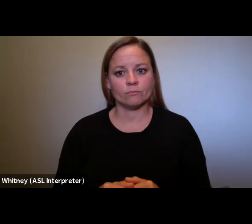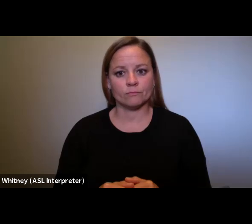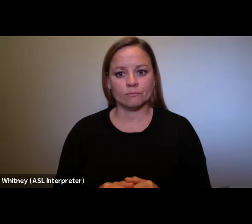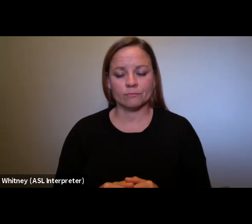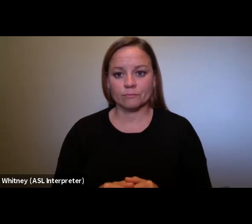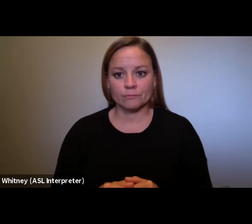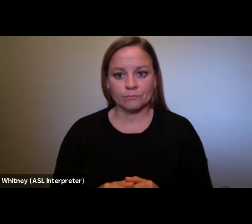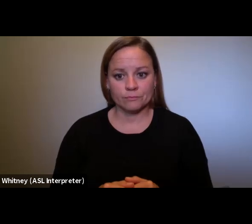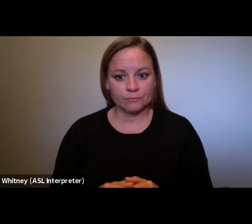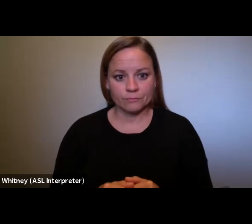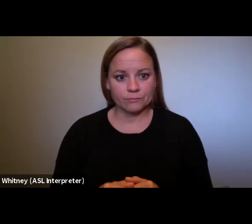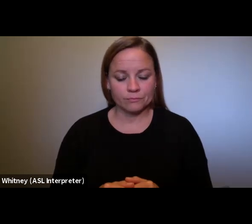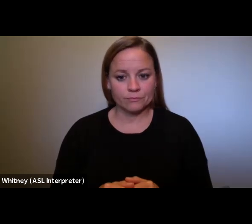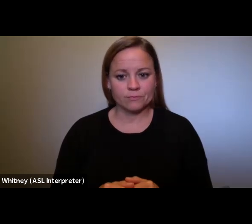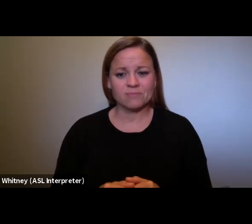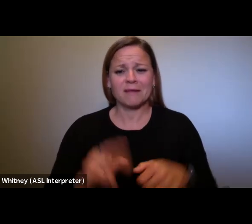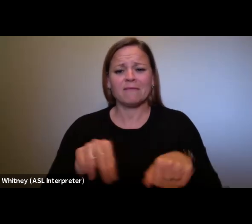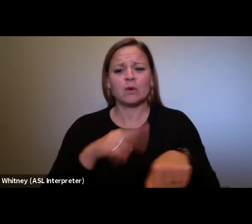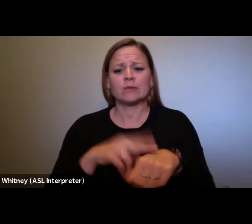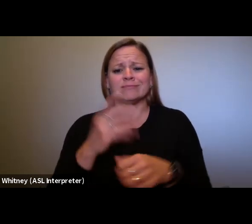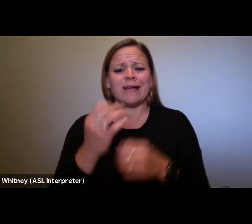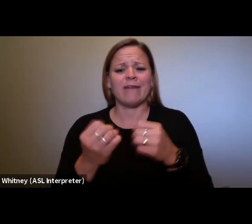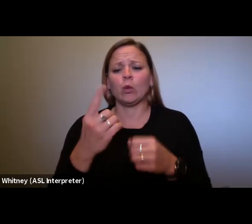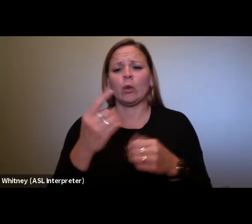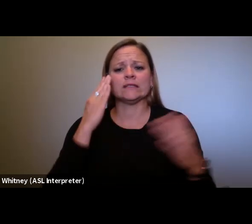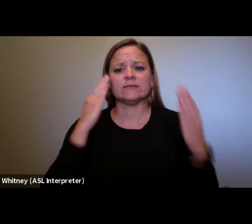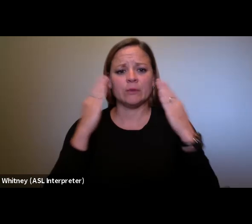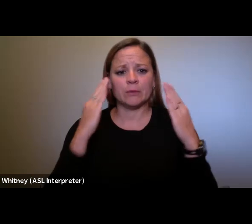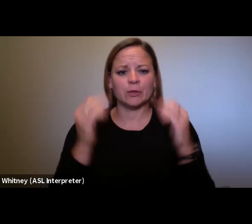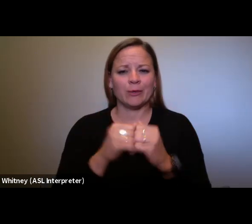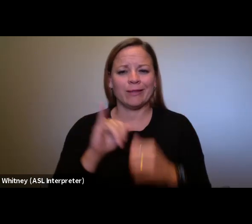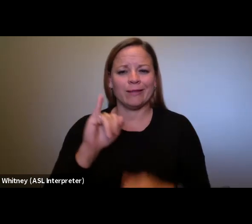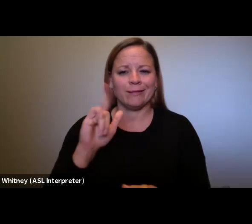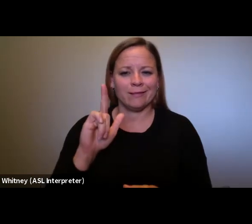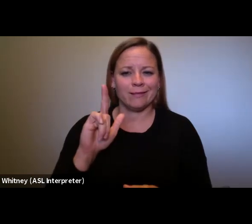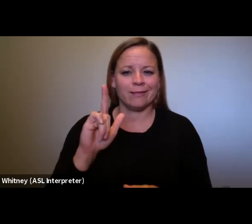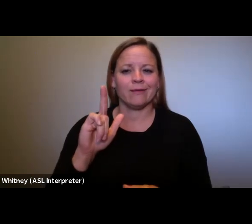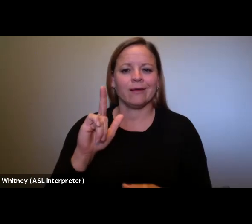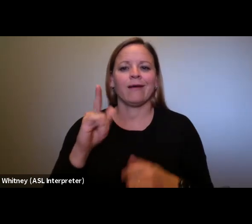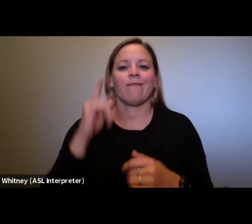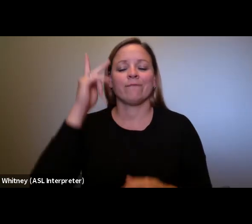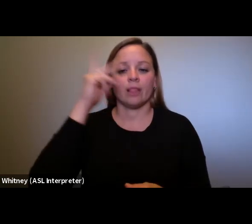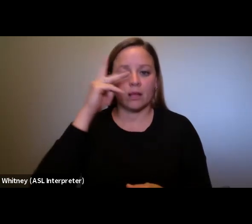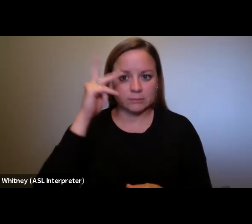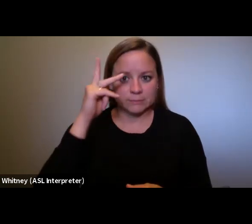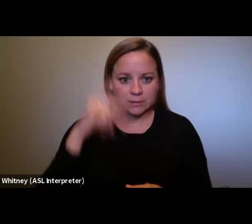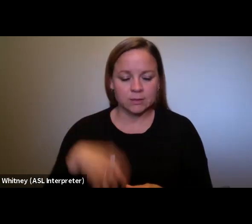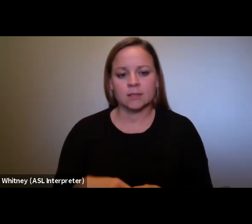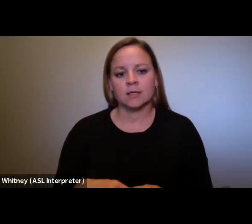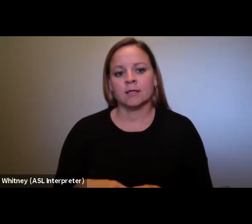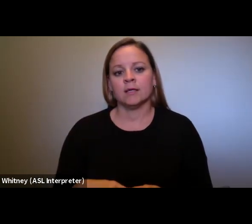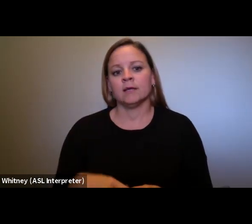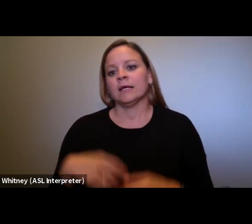And then, of course, everyone is familiar with independent living philosophy, which, outlines how